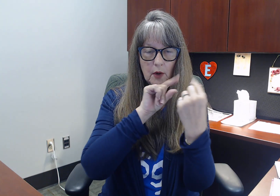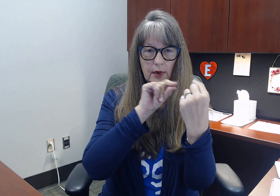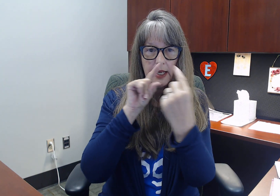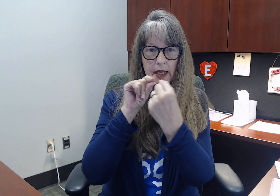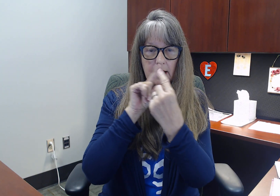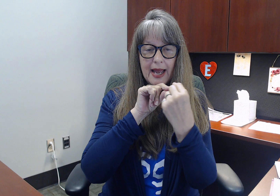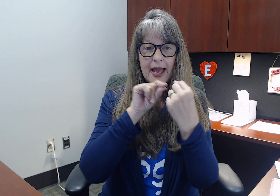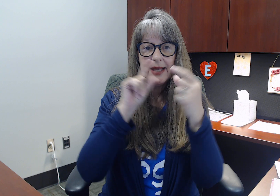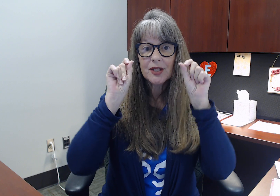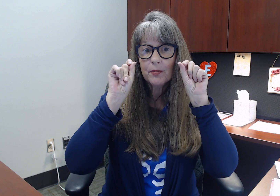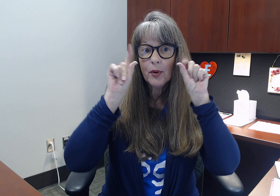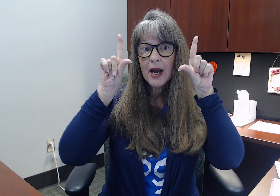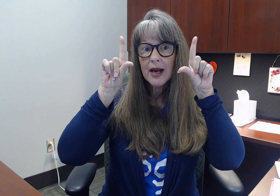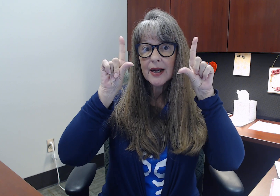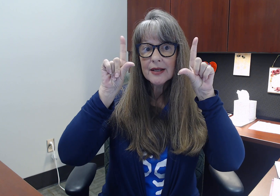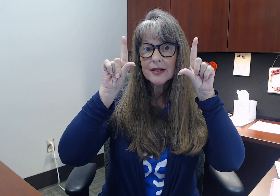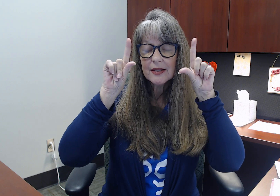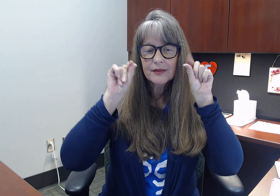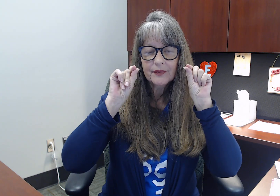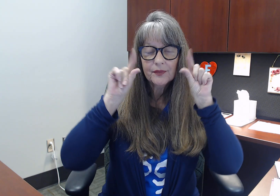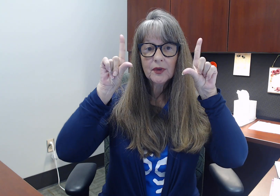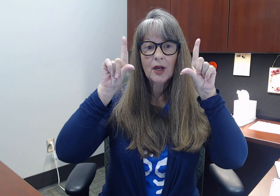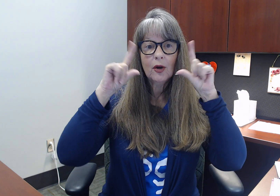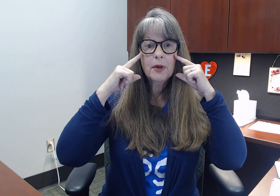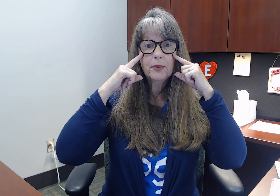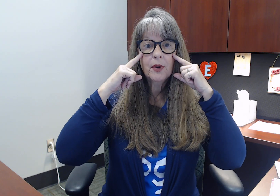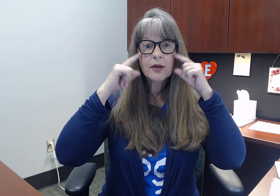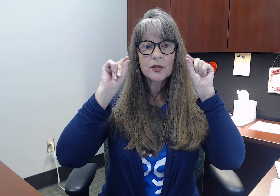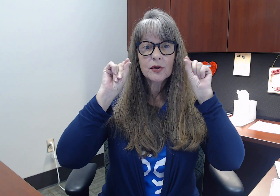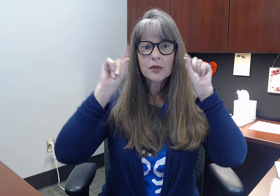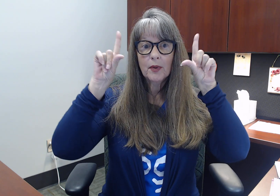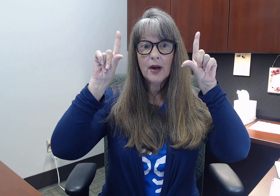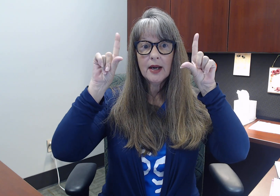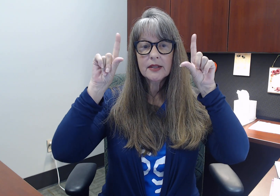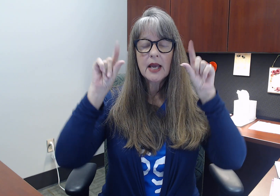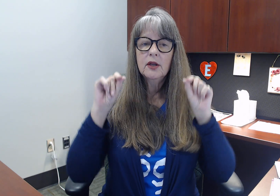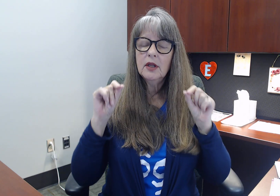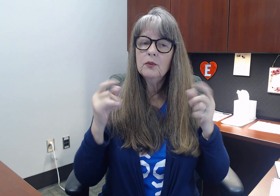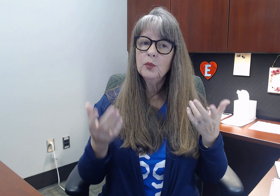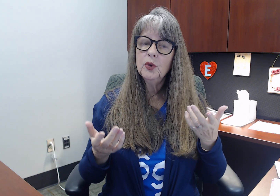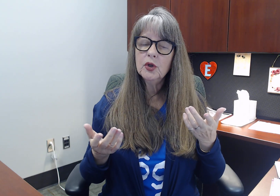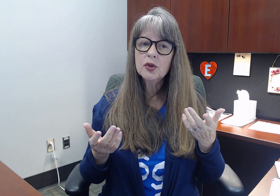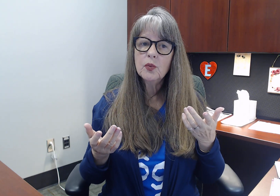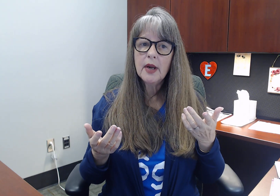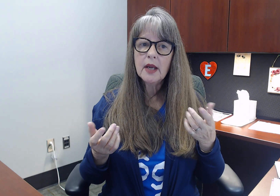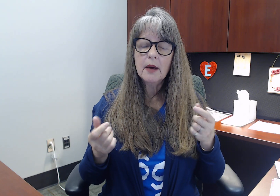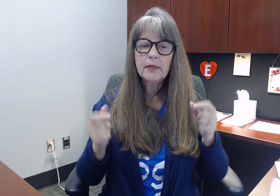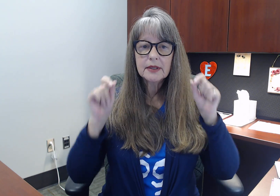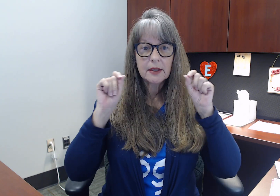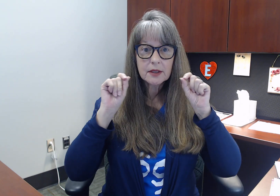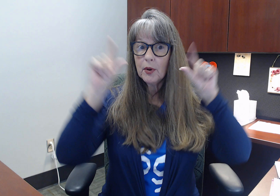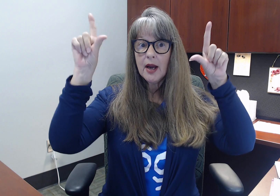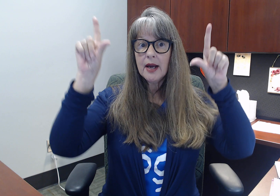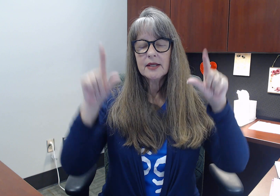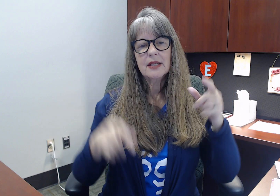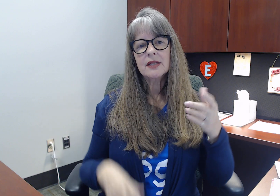already. And surprise. You got to open up your eyes too. Surprise. You can do wake up, but it's like surprise, and it's also